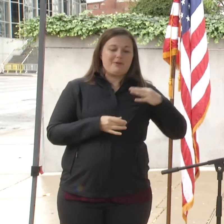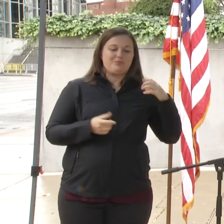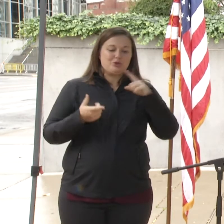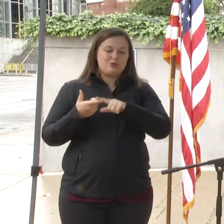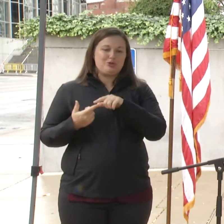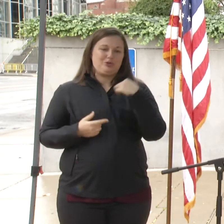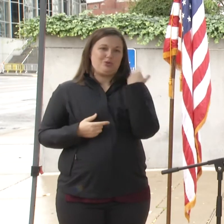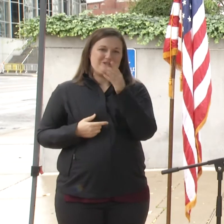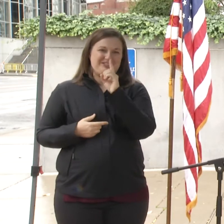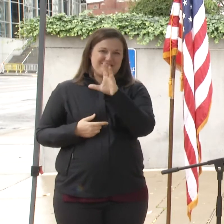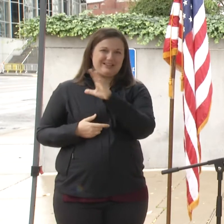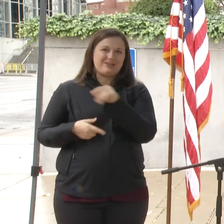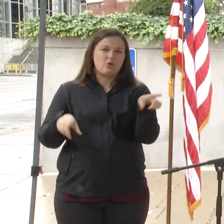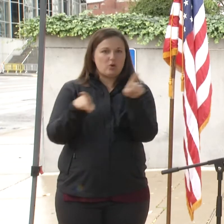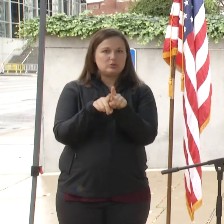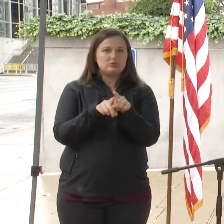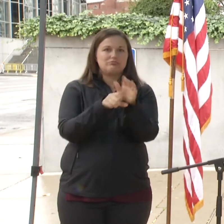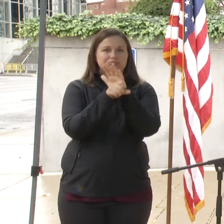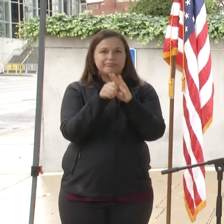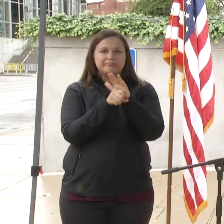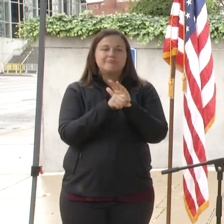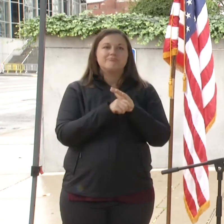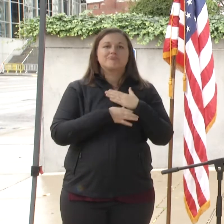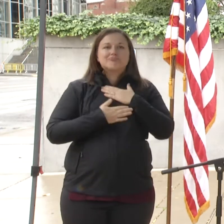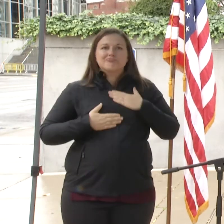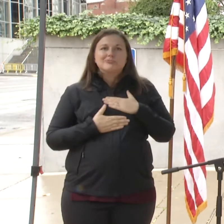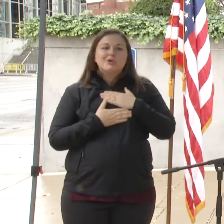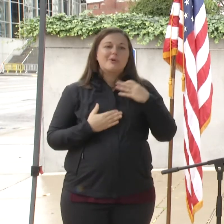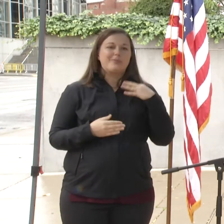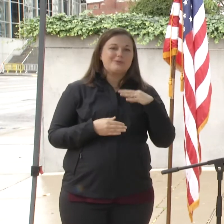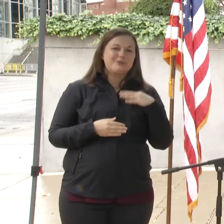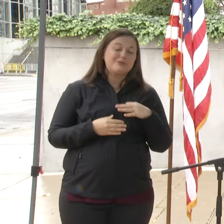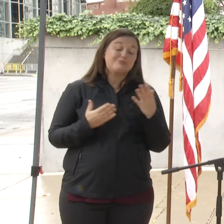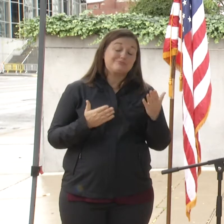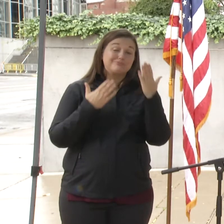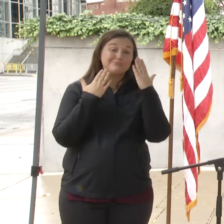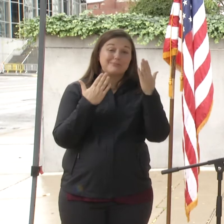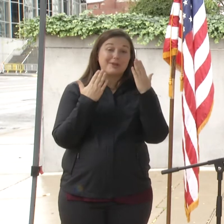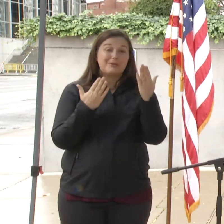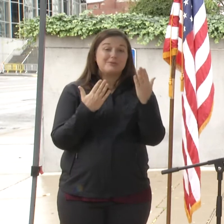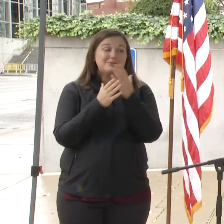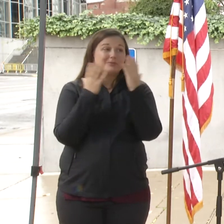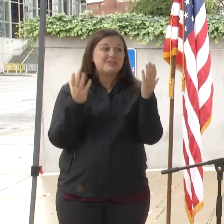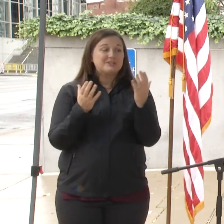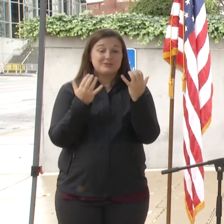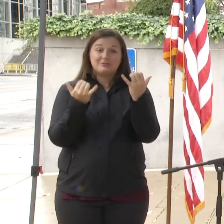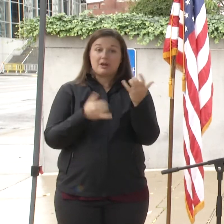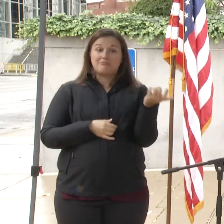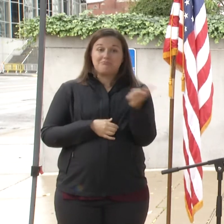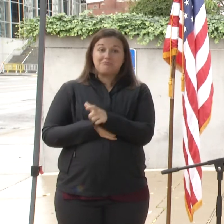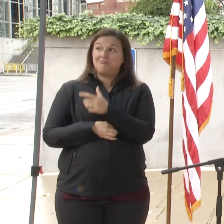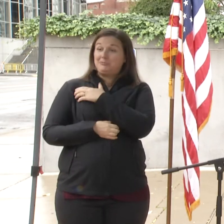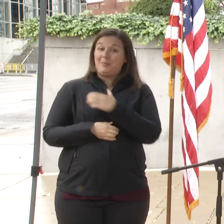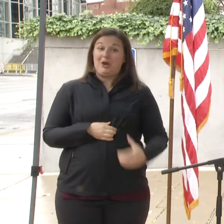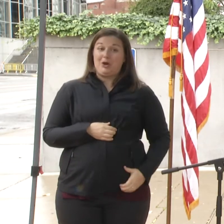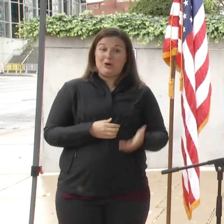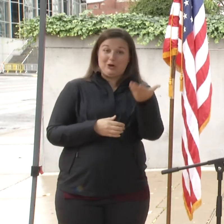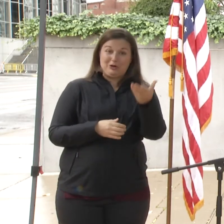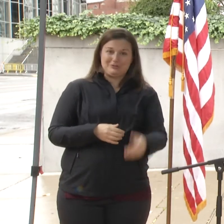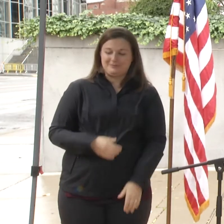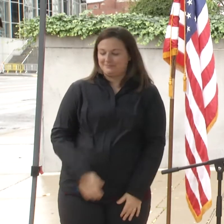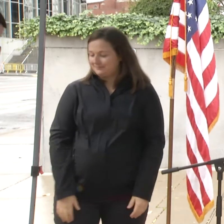just locally. Thank you very much, and I'm on to the mayor. All